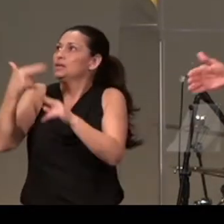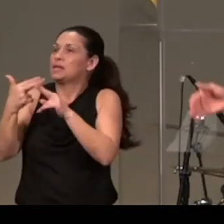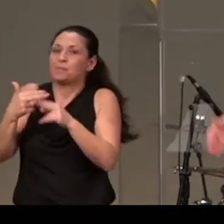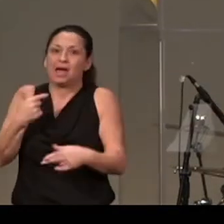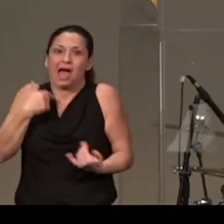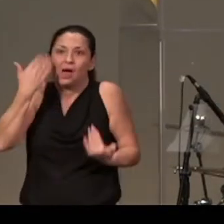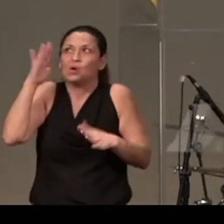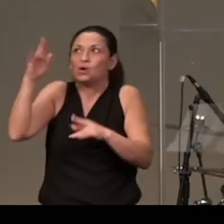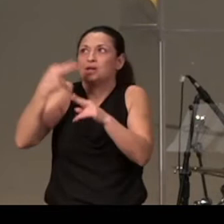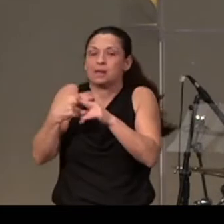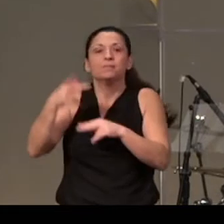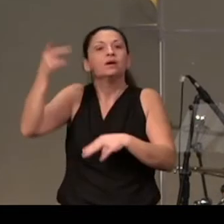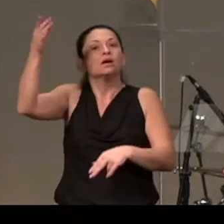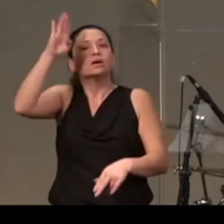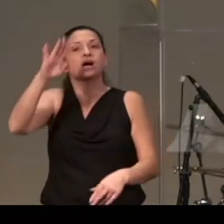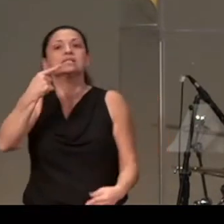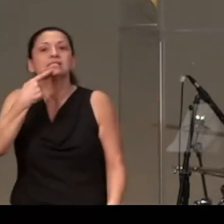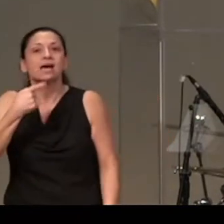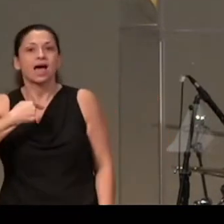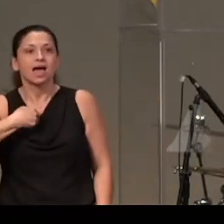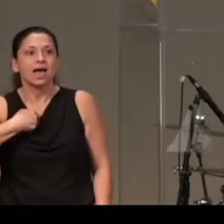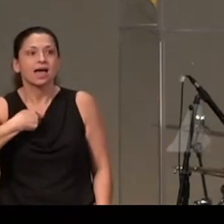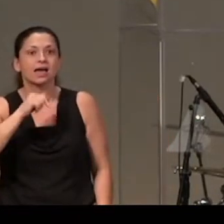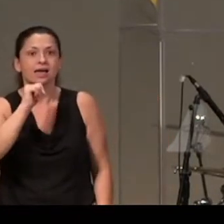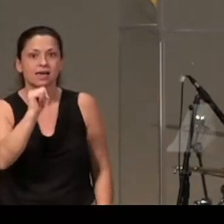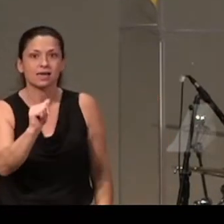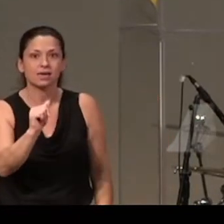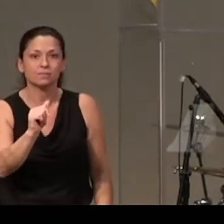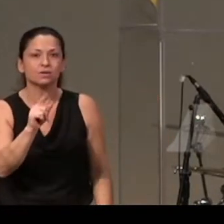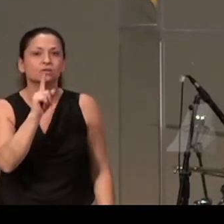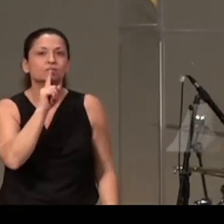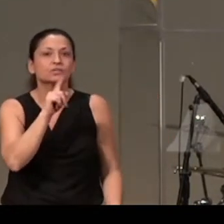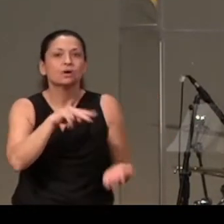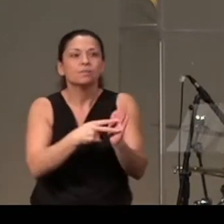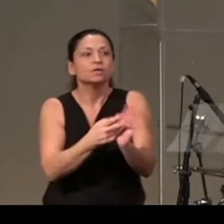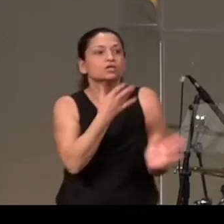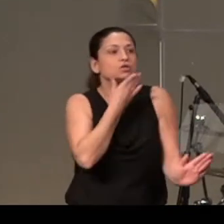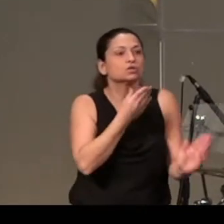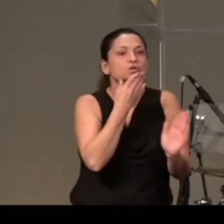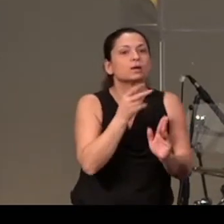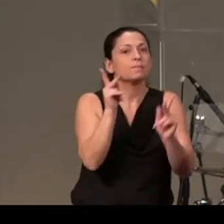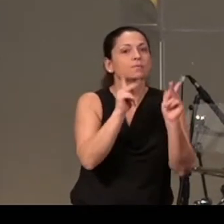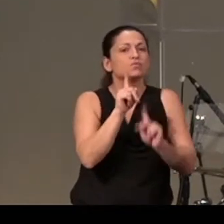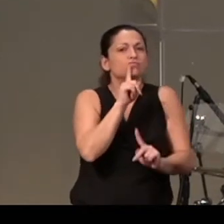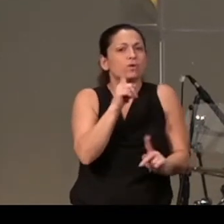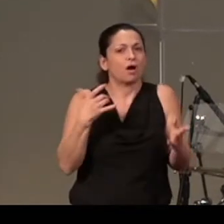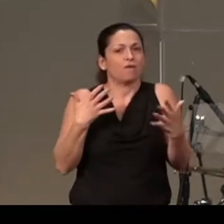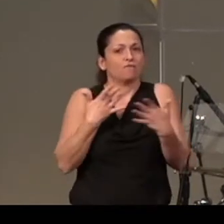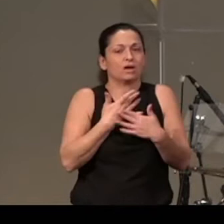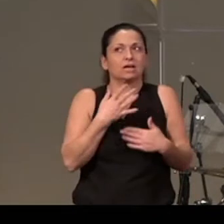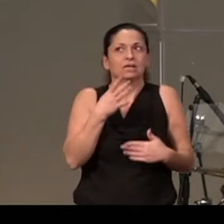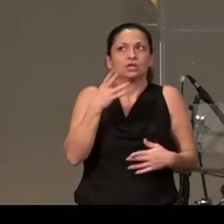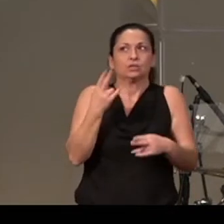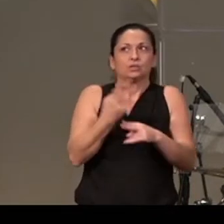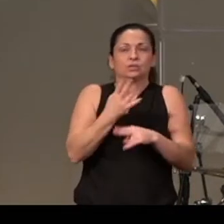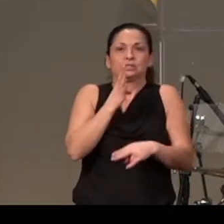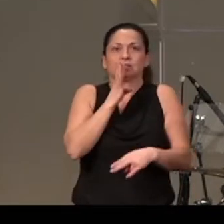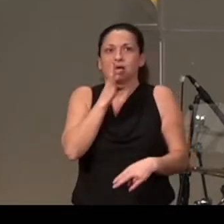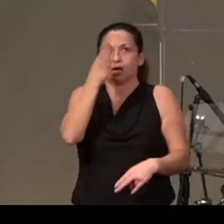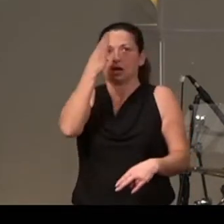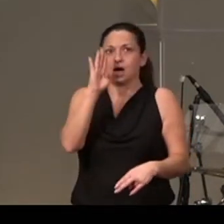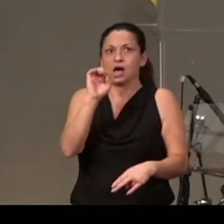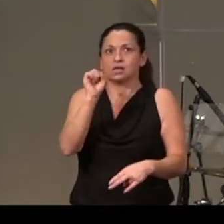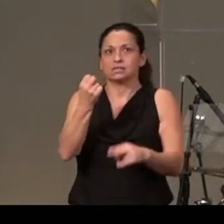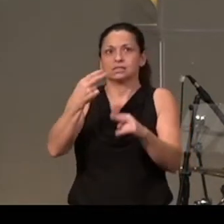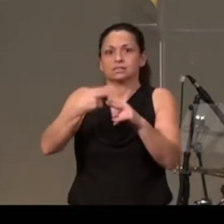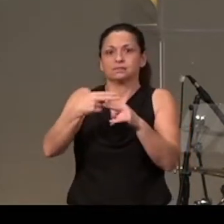tell them, I am has sent you. So Jewish people were very afraid of using God's name in vain. That's why if your Bible is like mine,